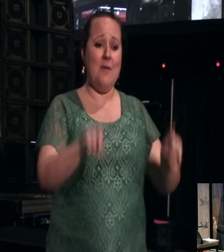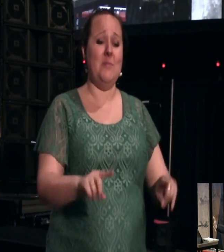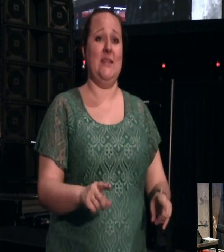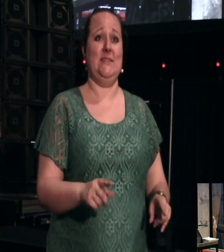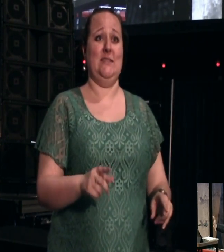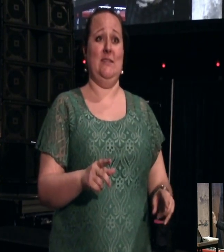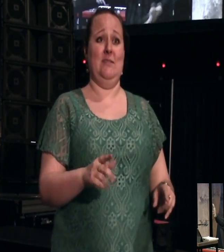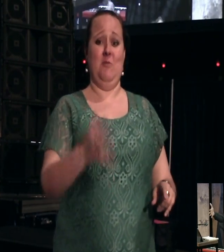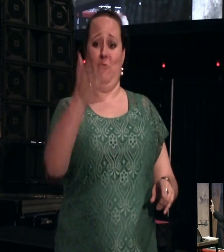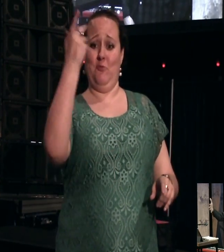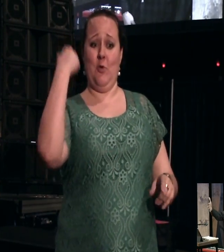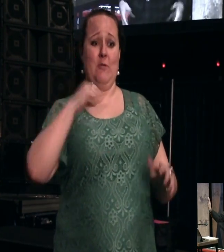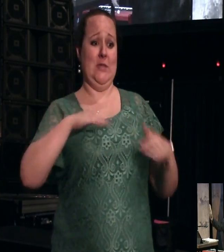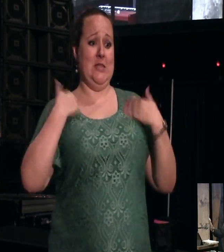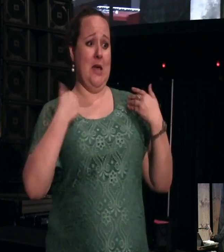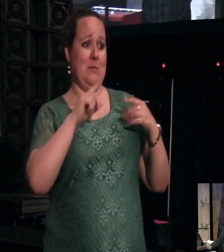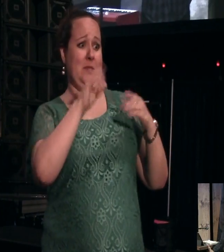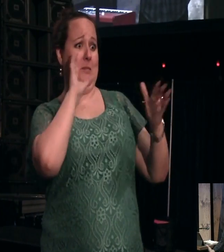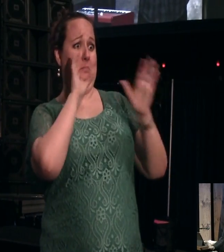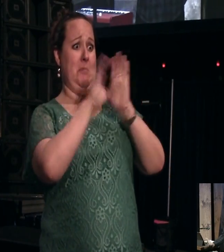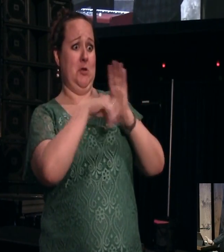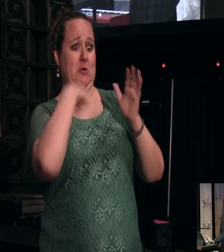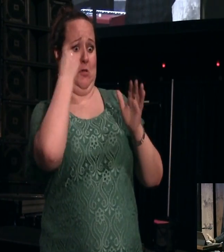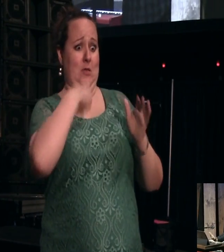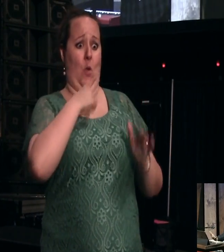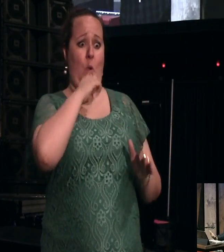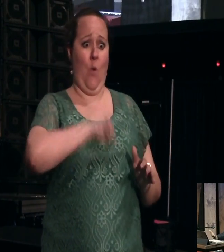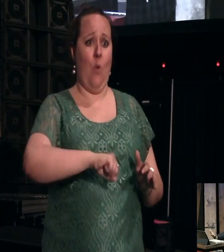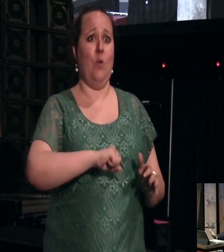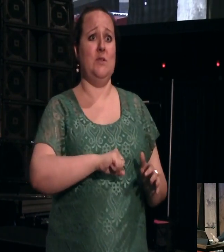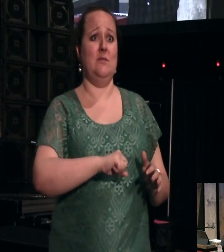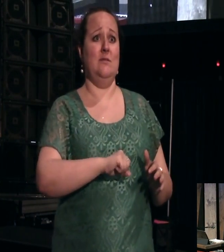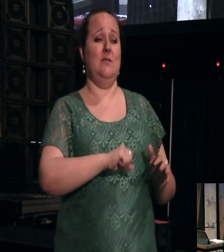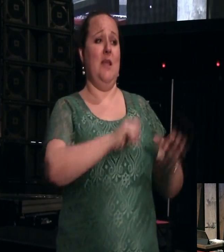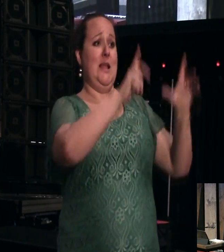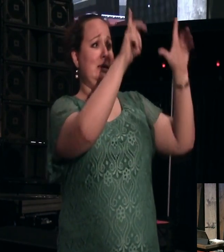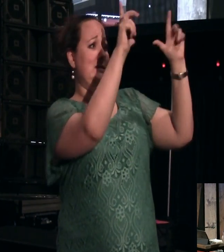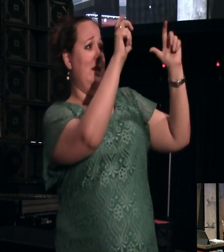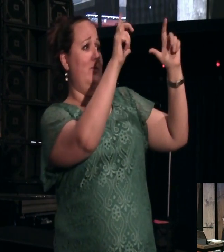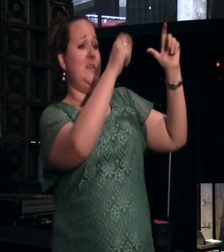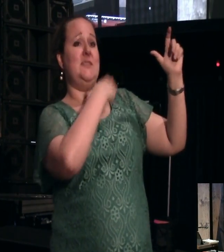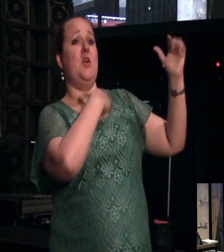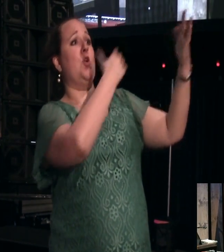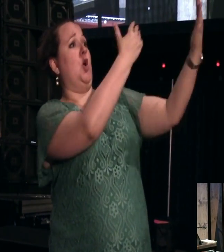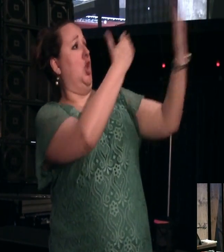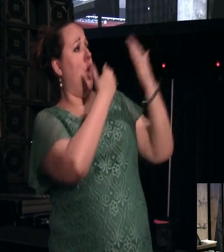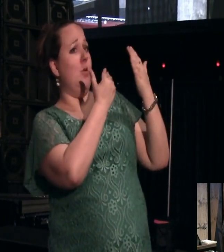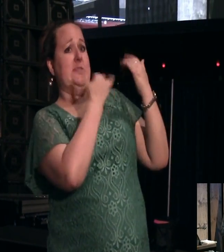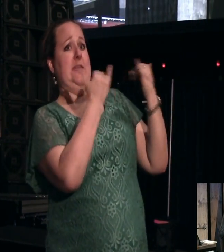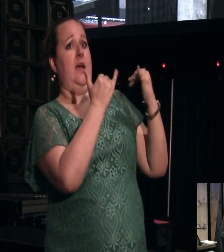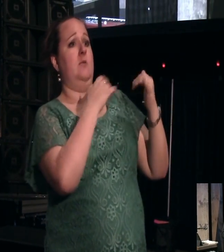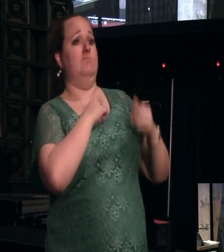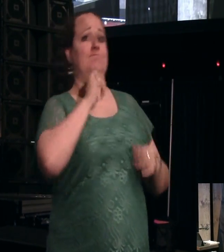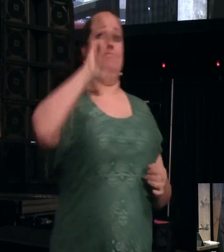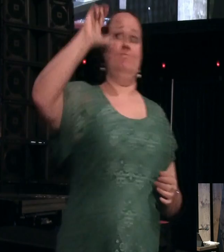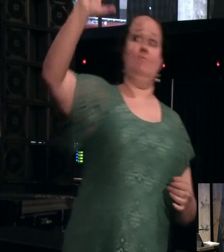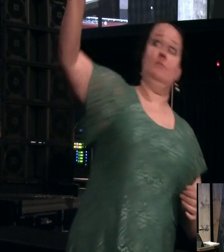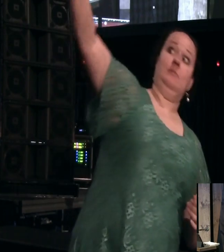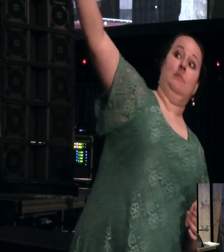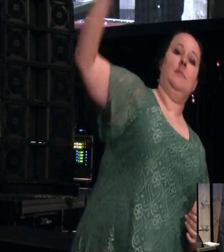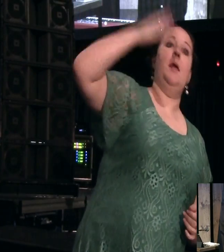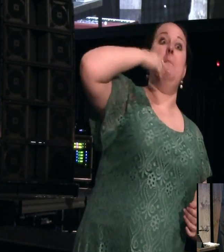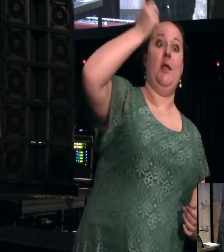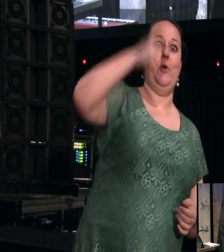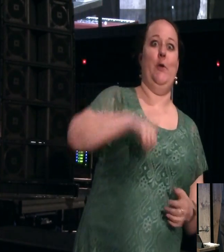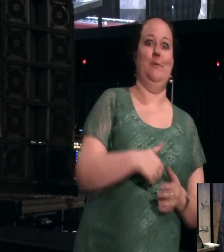us? Like what has happened? I mean, like selfies, they're just too